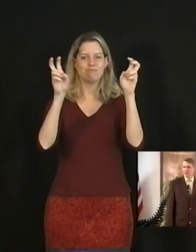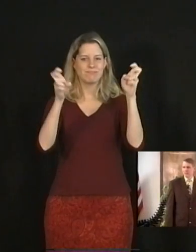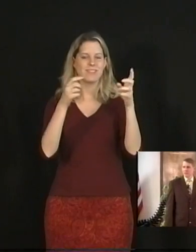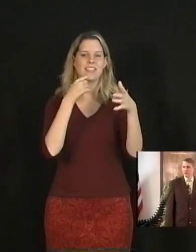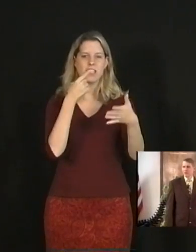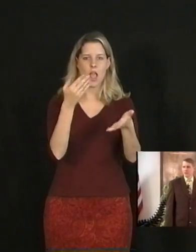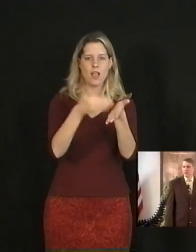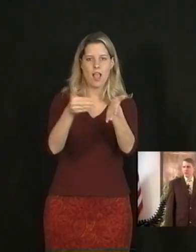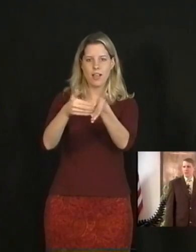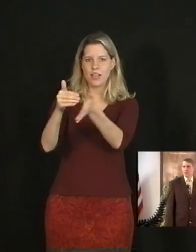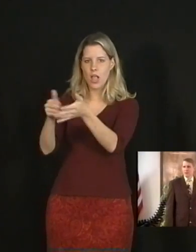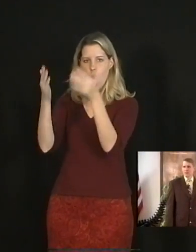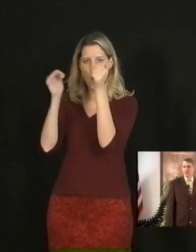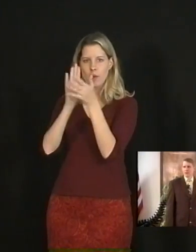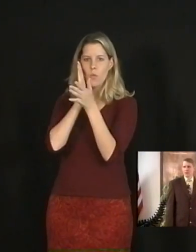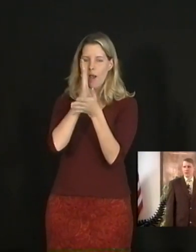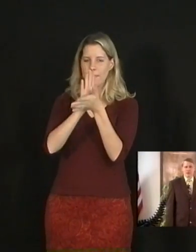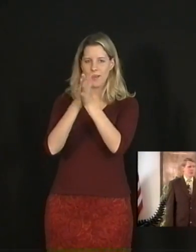true.